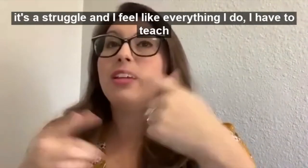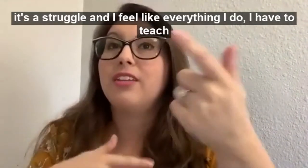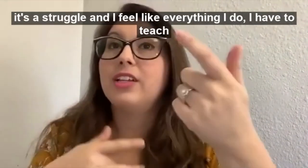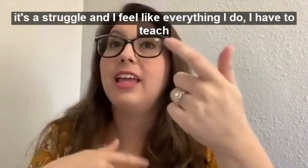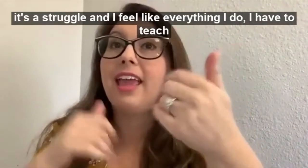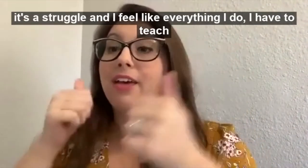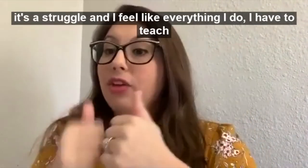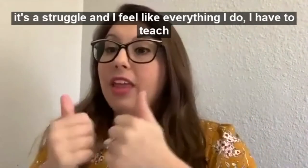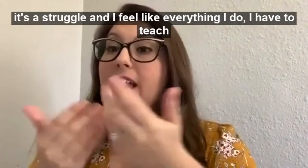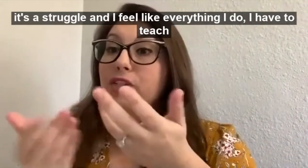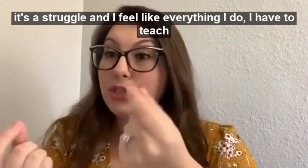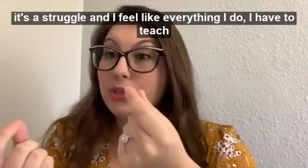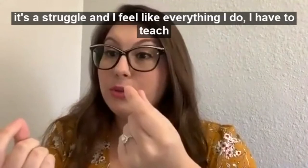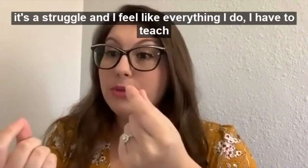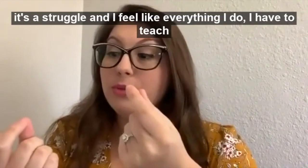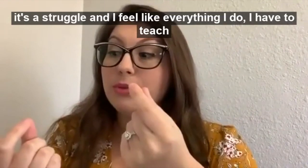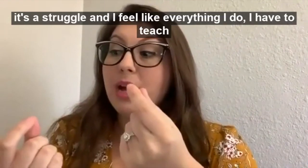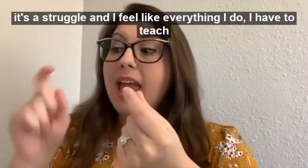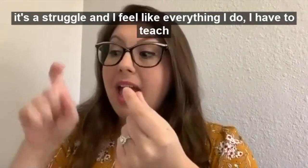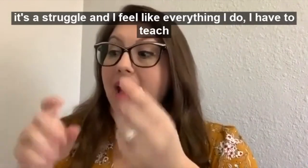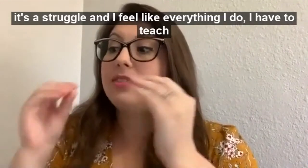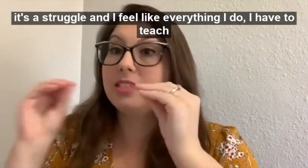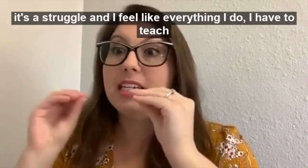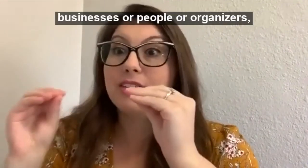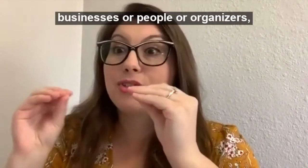feel like everything I do, I have to teach